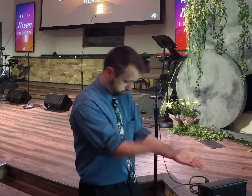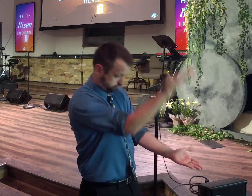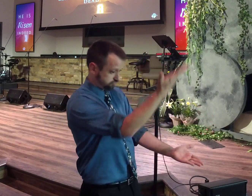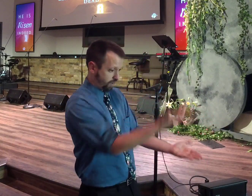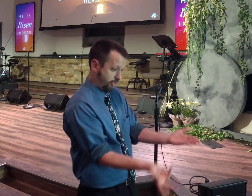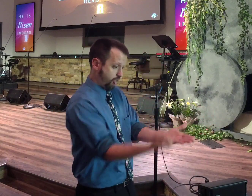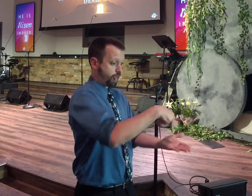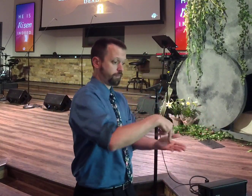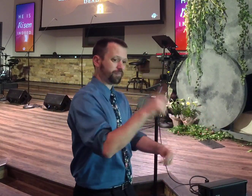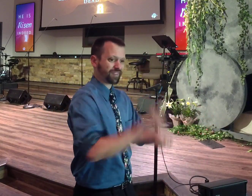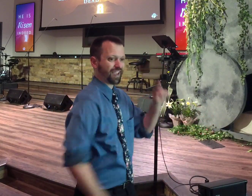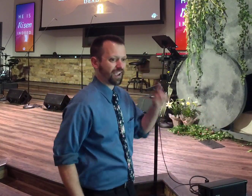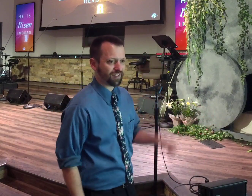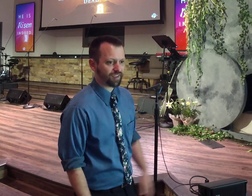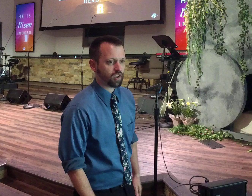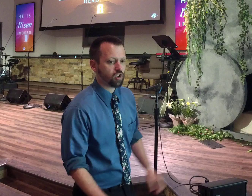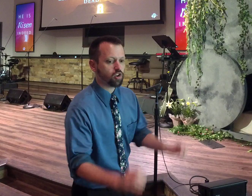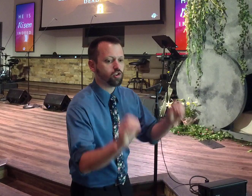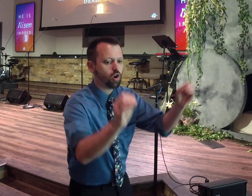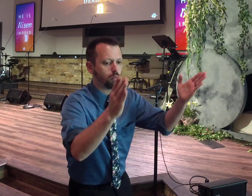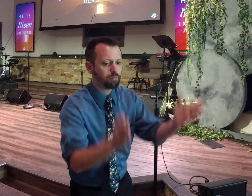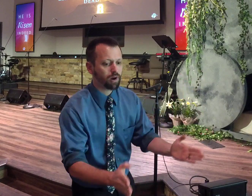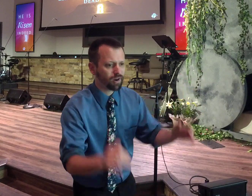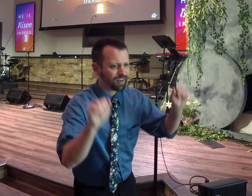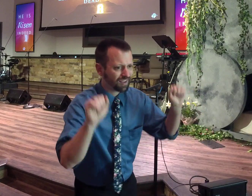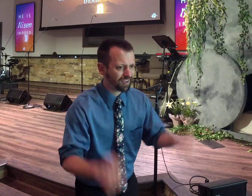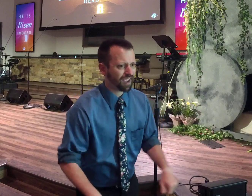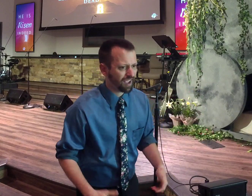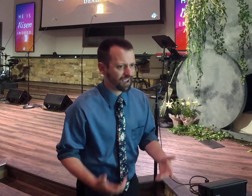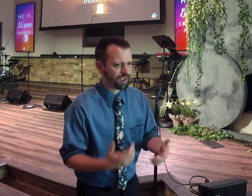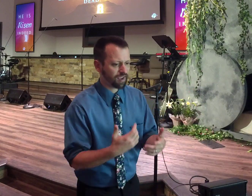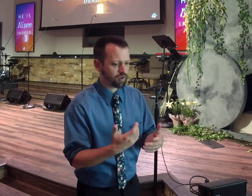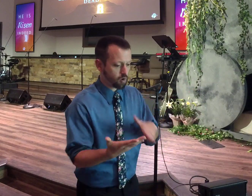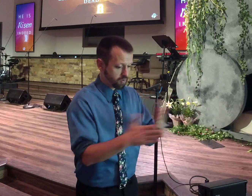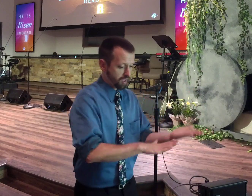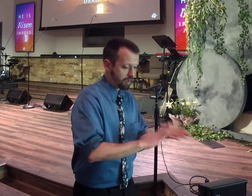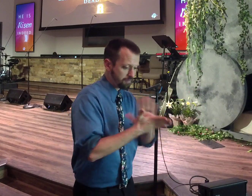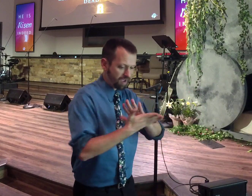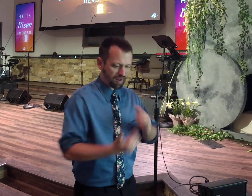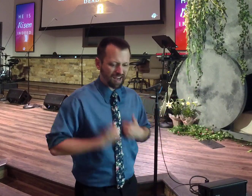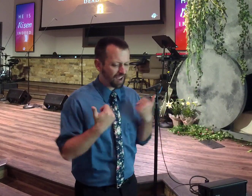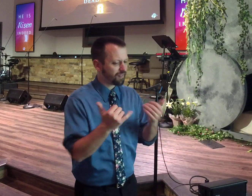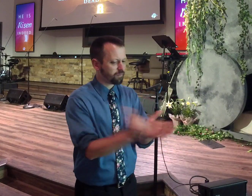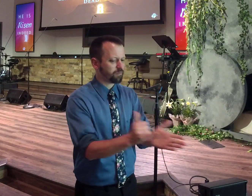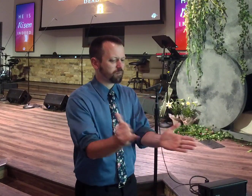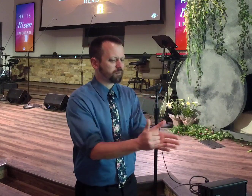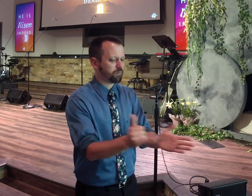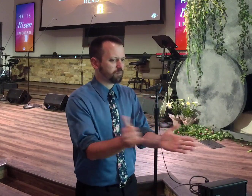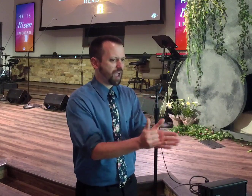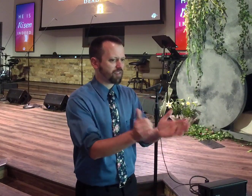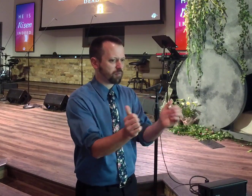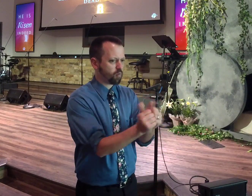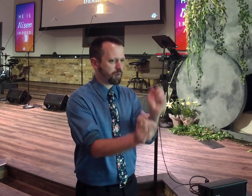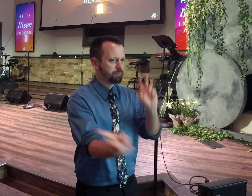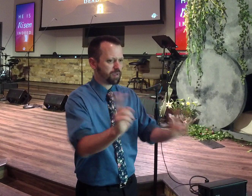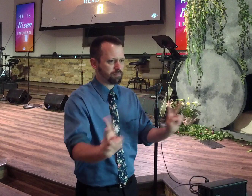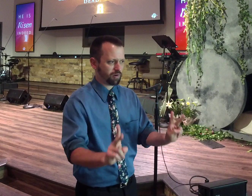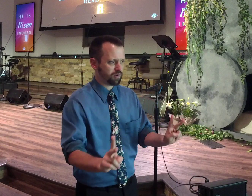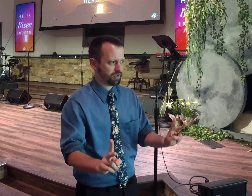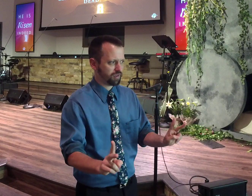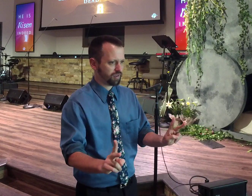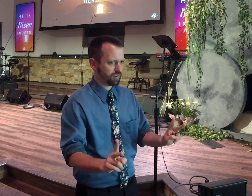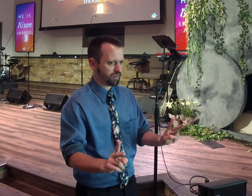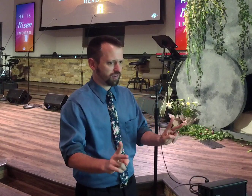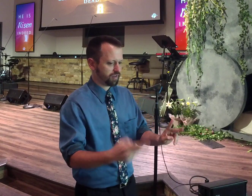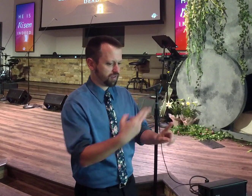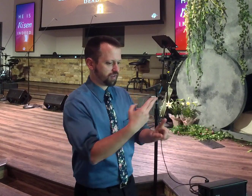No one else that's a human being that I know can raise people from the dead. That's beyond all human ability. Houdini